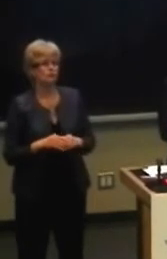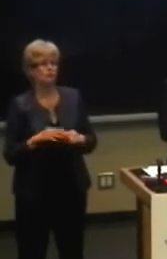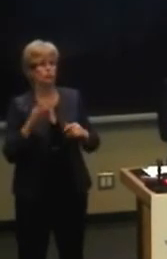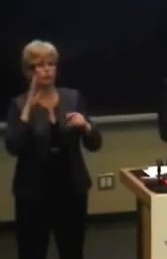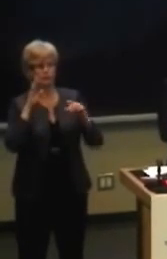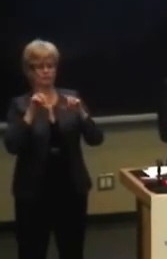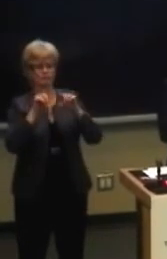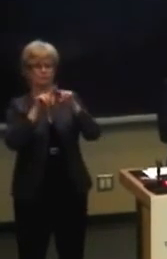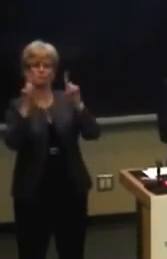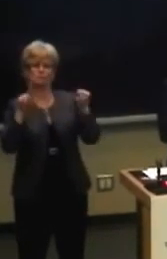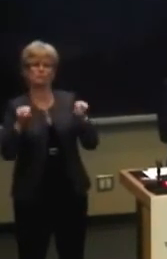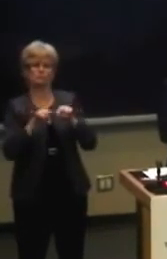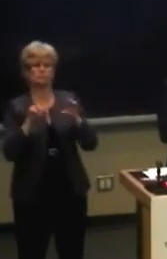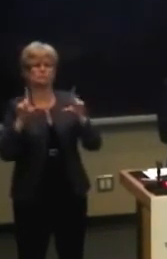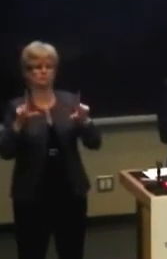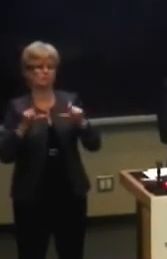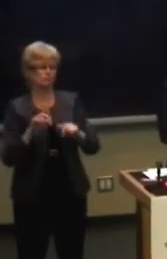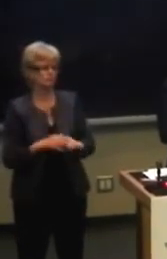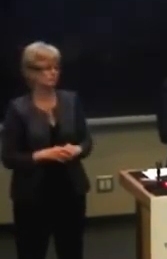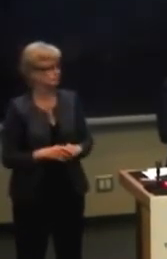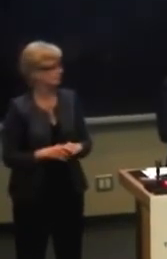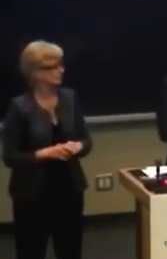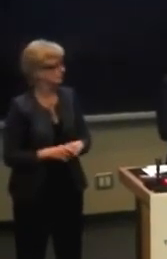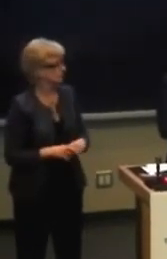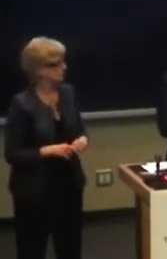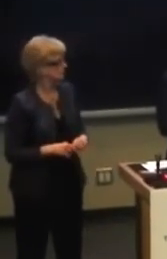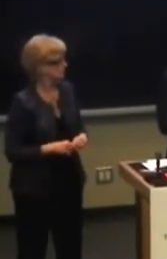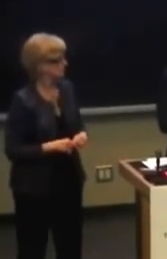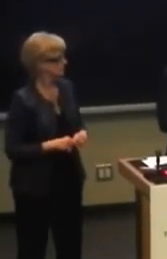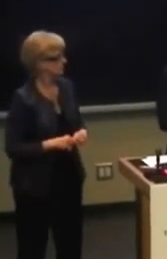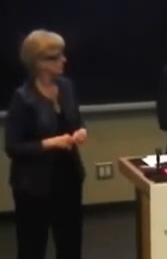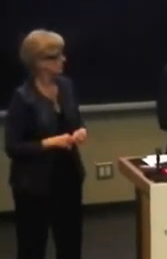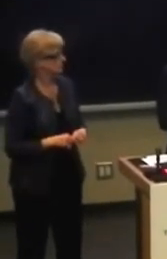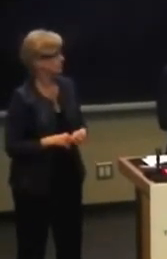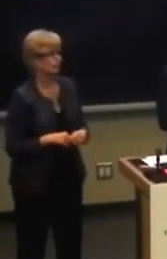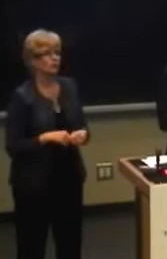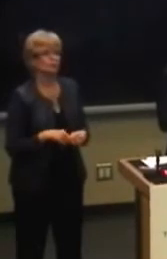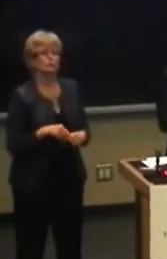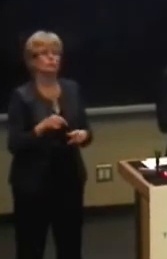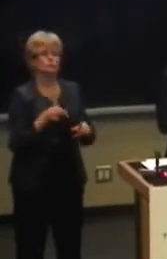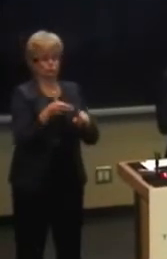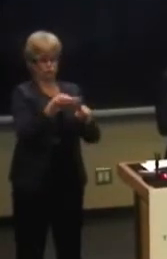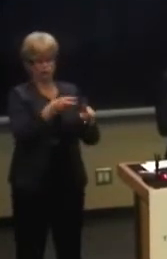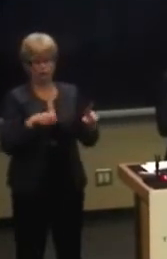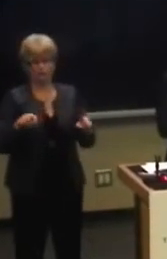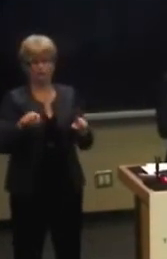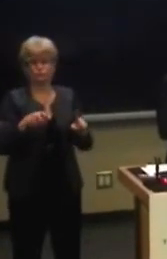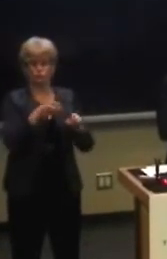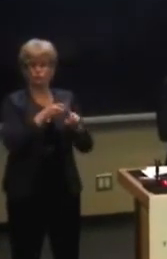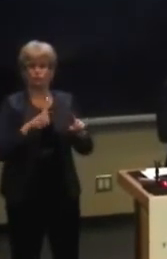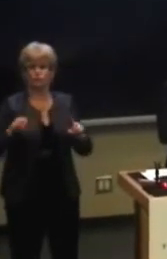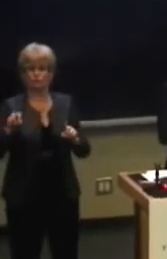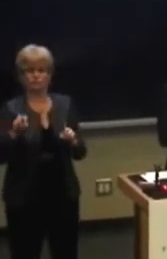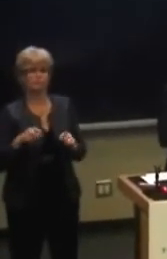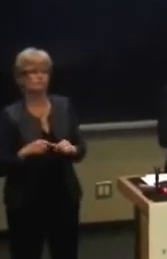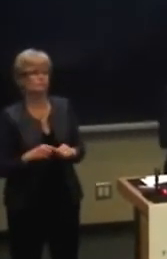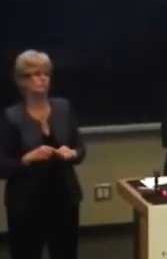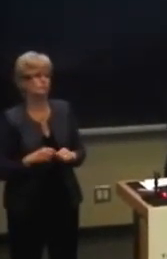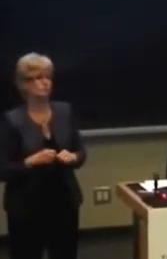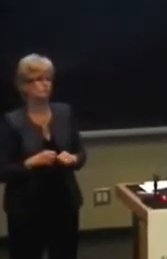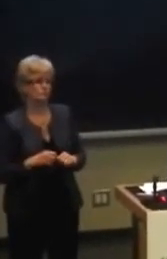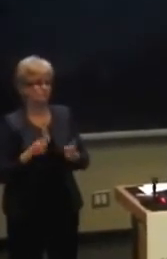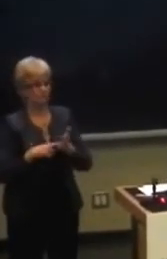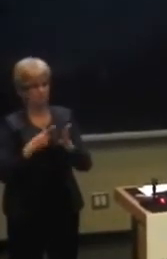signs. So that is part of the plan, but we have to address that. On transfers being overly complicated, yes, transfers